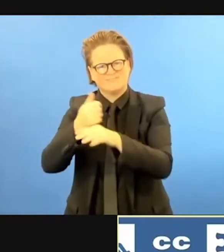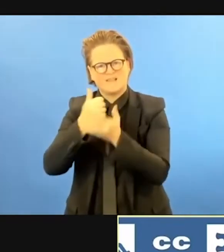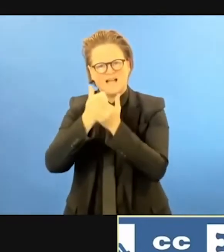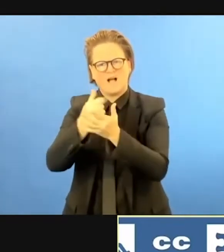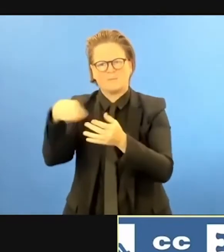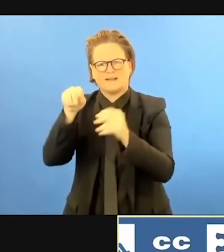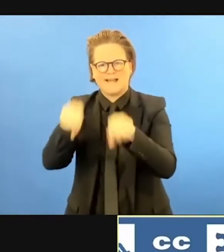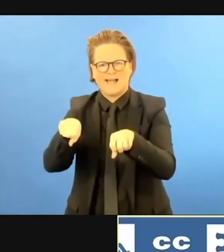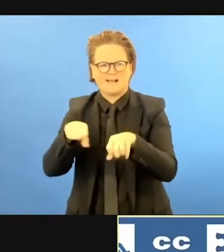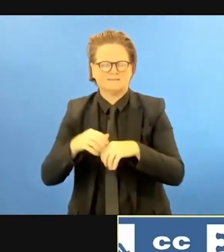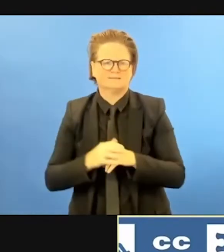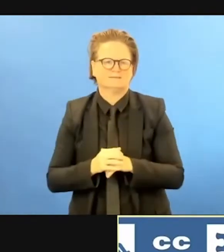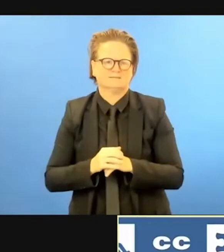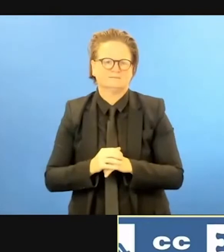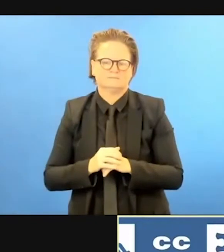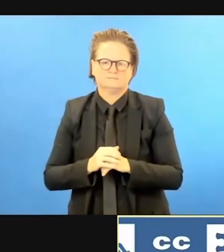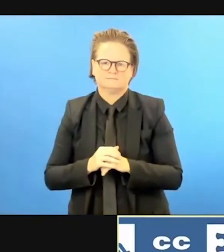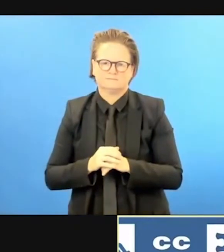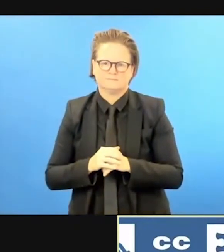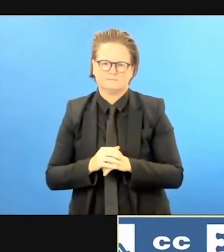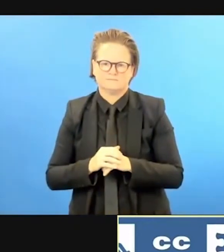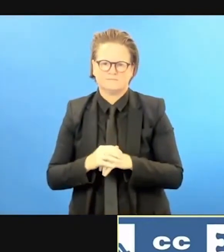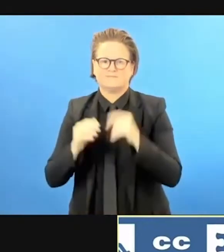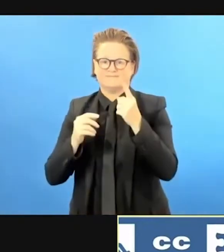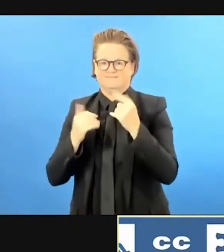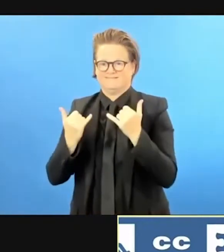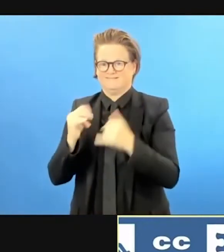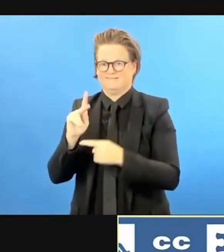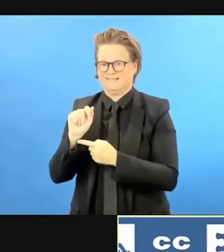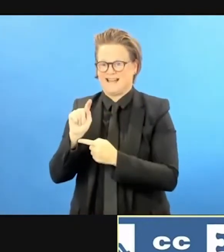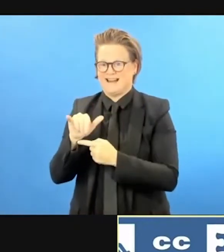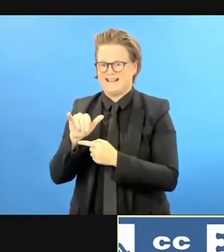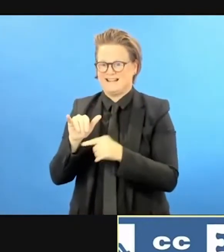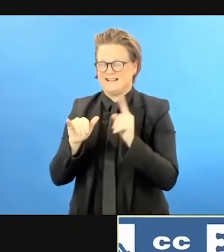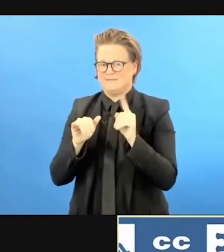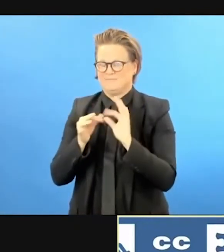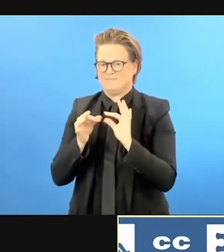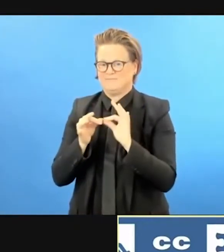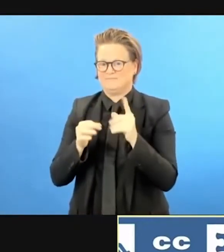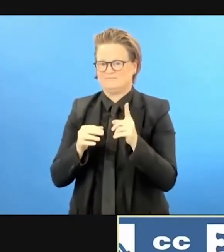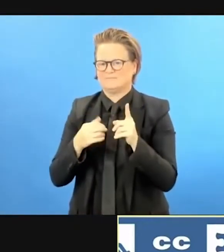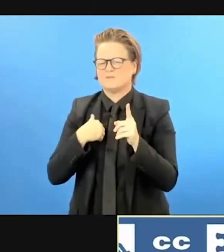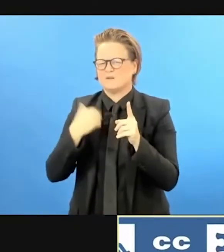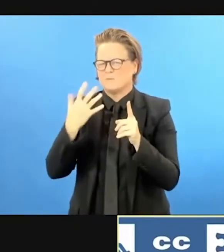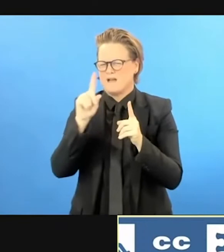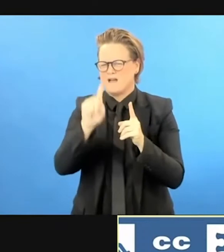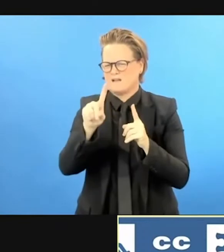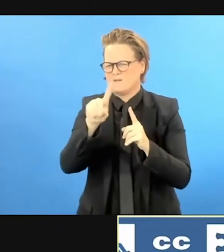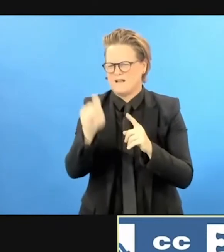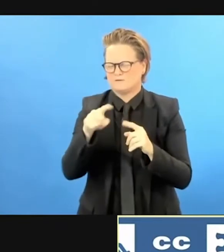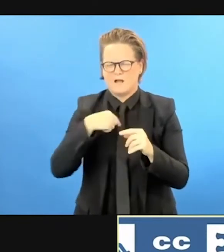I'm going to ask this question, even though I know Dr. Baba covered this in the presentation, but it has been a recurring question around proof